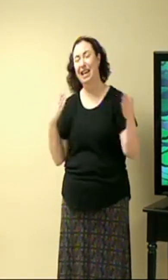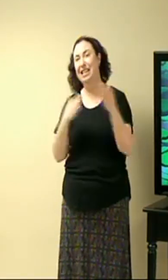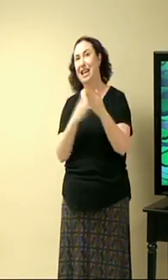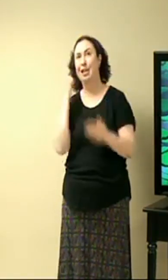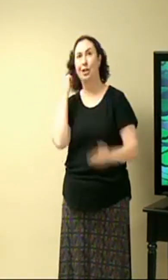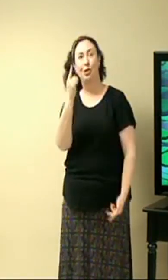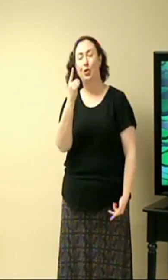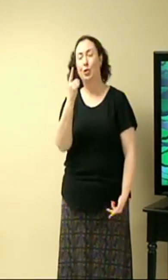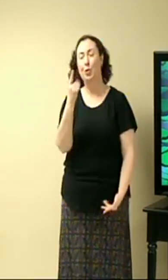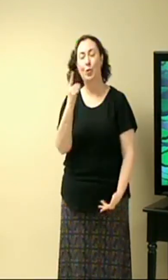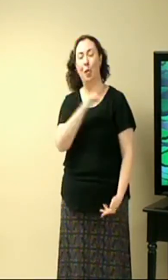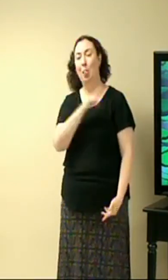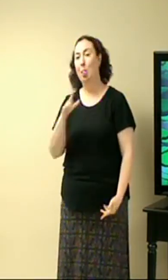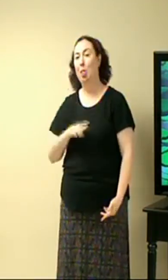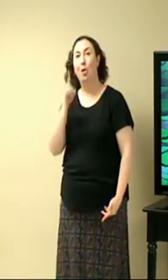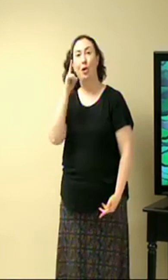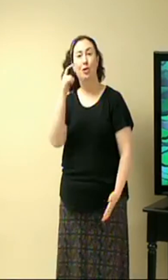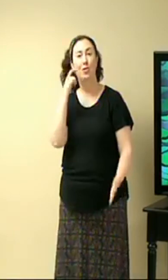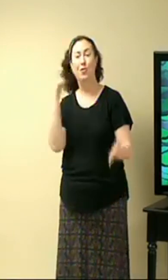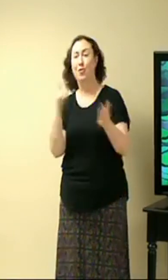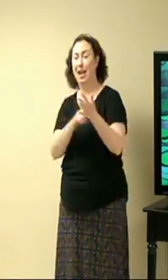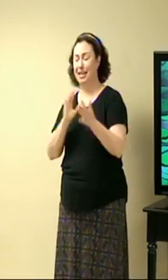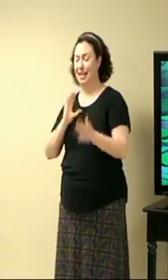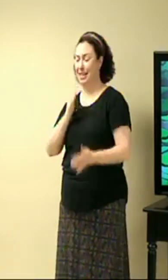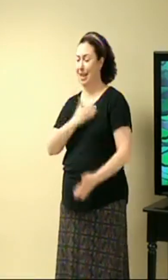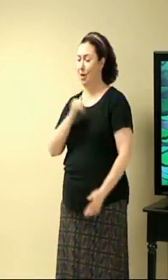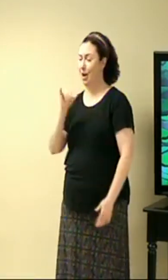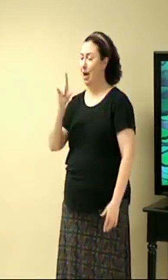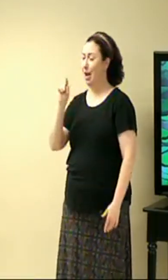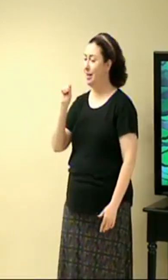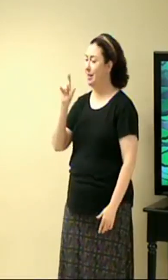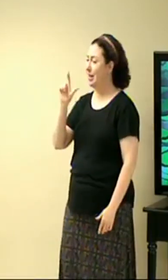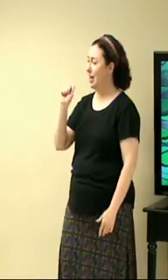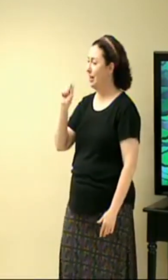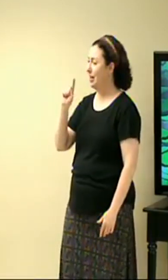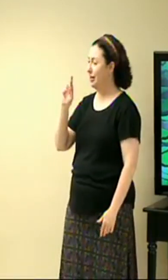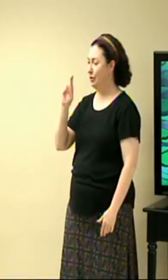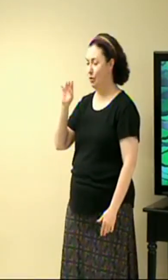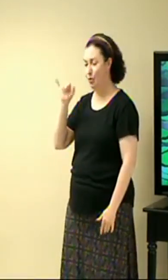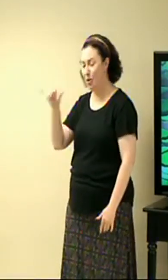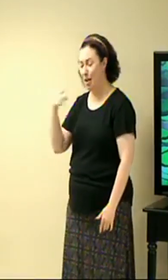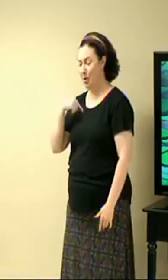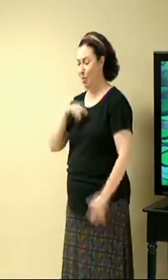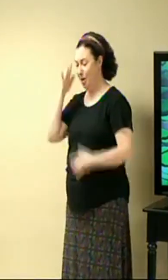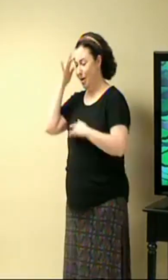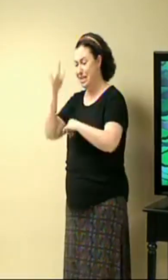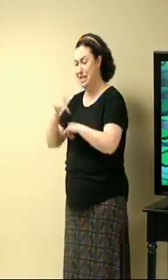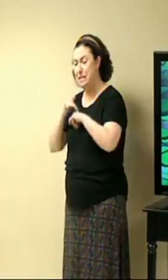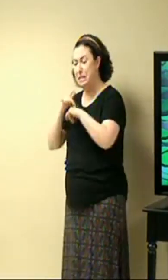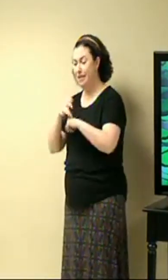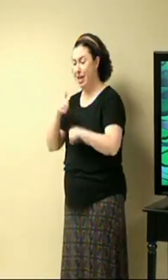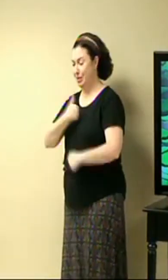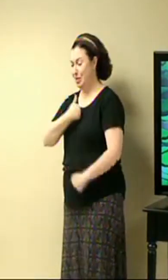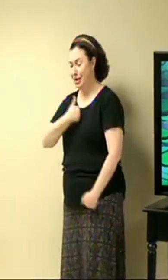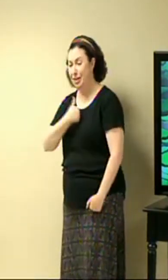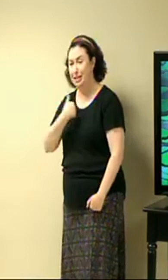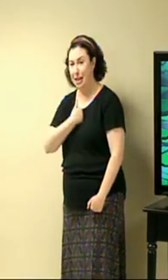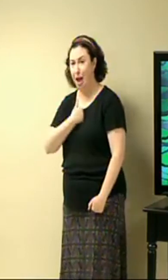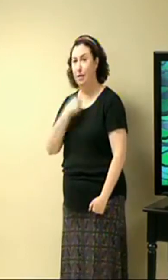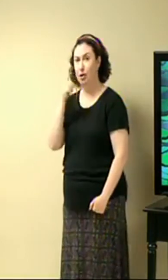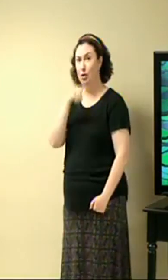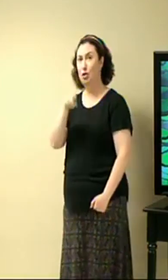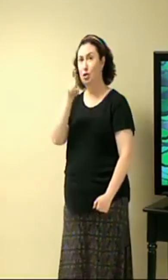Lord, you see our idolatry. You see the ways that we worship ourselves. You see our consumerism and the way it's infiltrated our